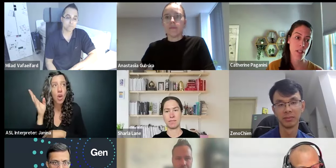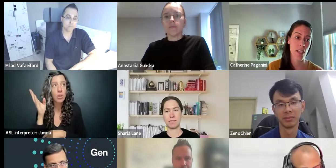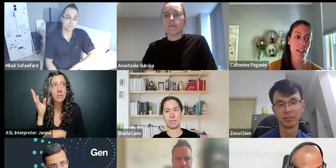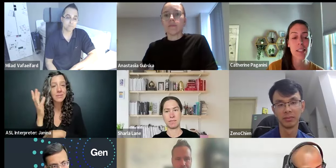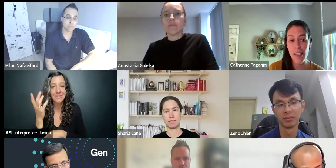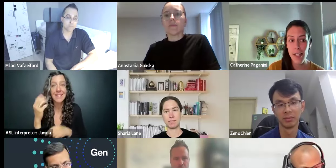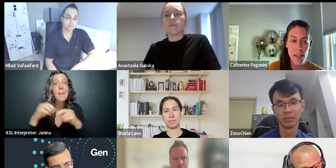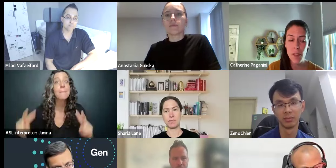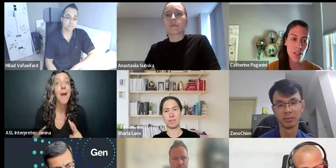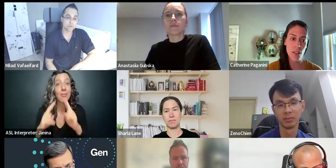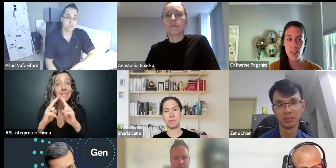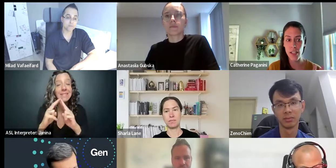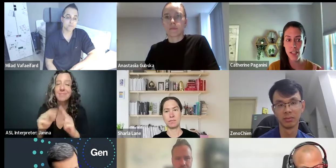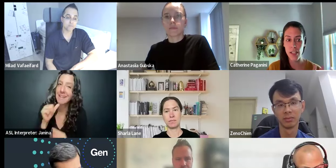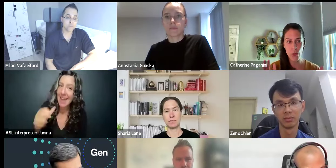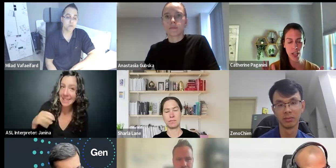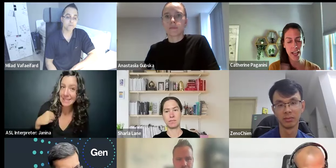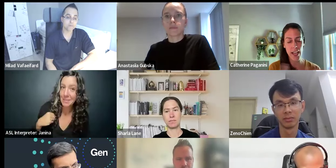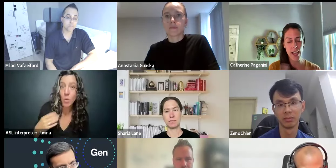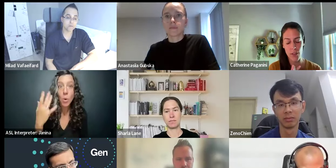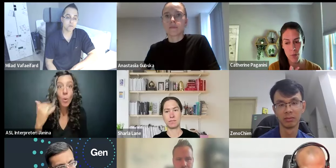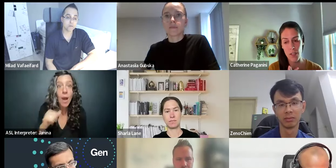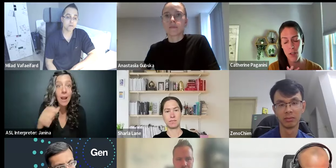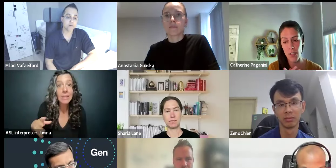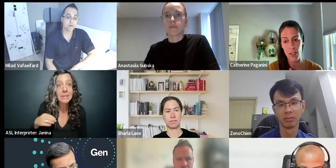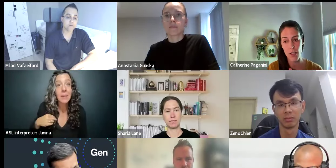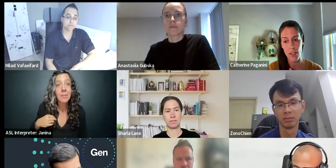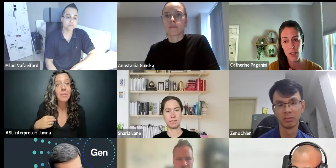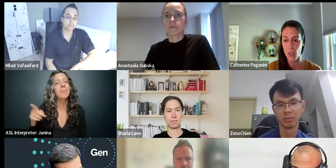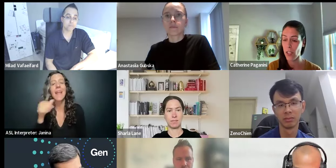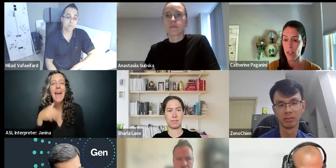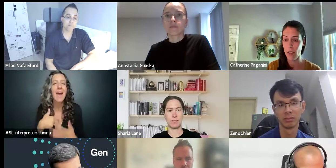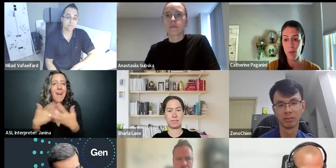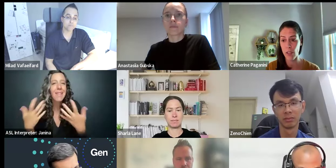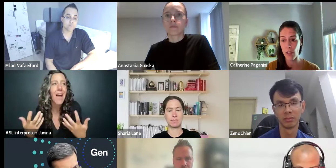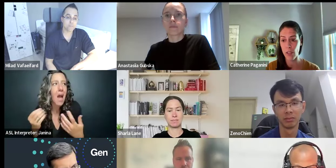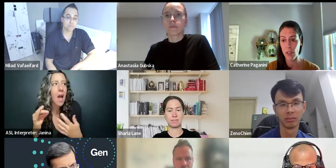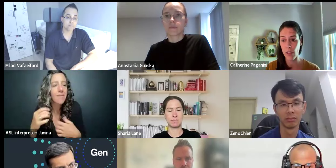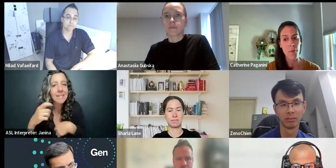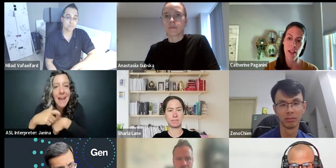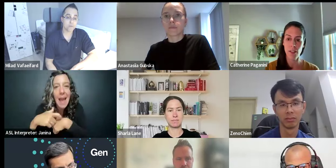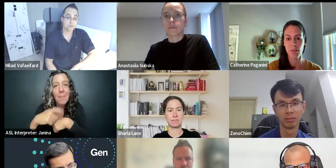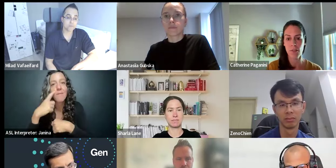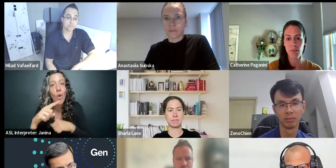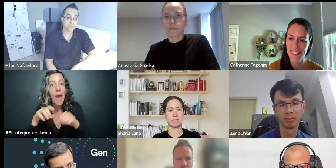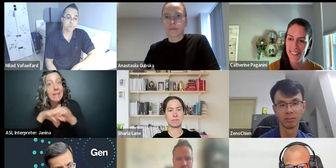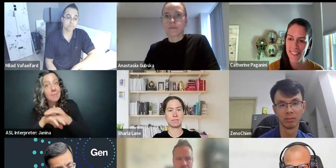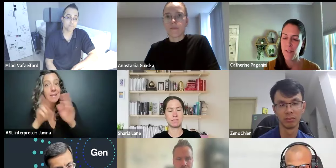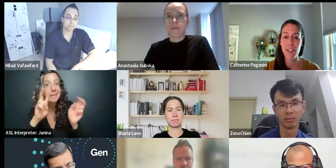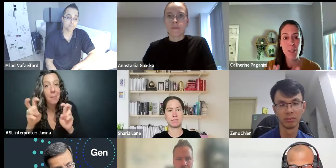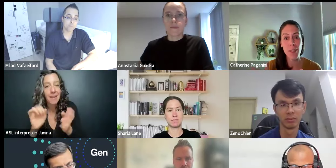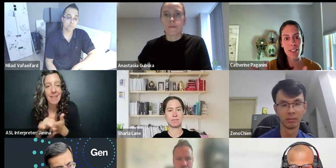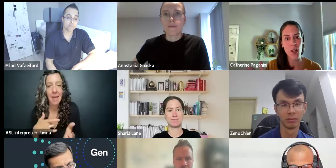get accepted. And I didn't get accepted because they don't have a lot of space for accessibility, which is a real, I